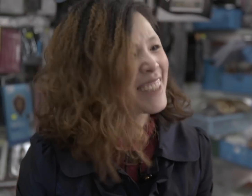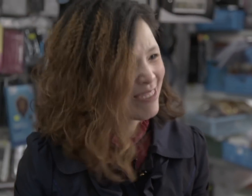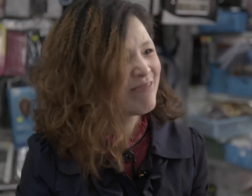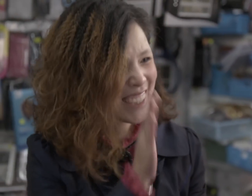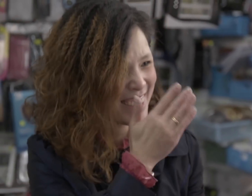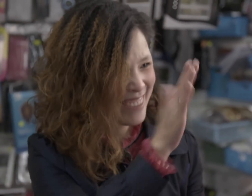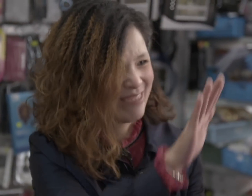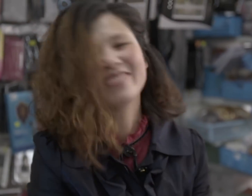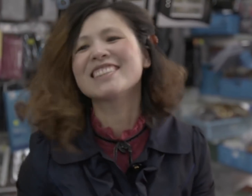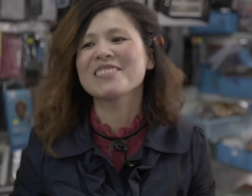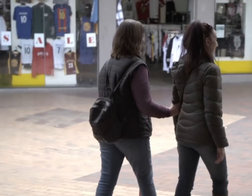Thank you. Bye-bye.